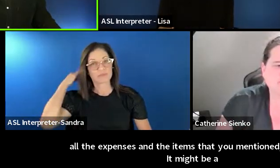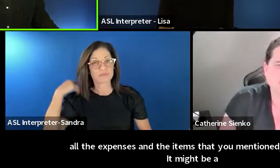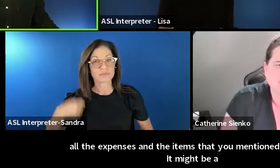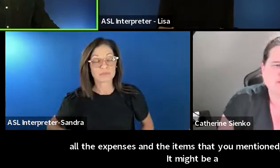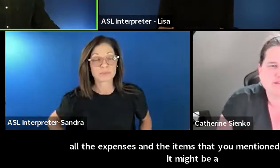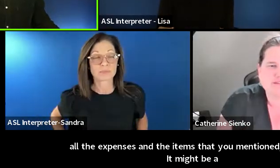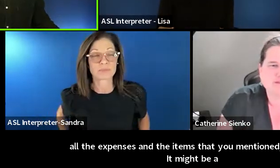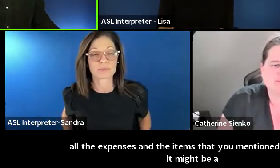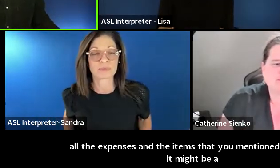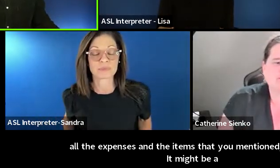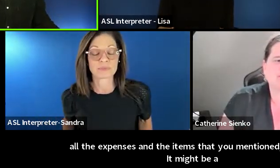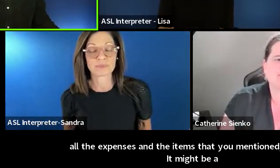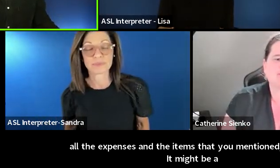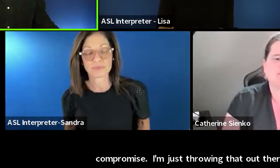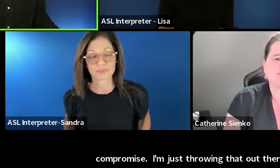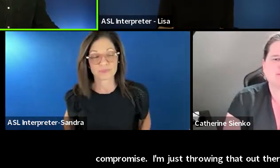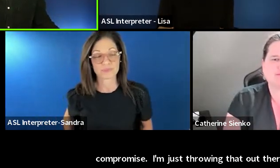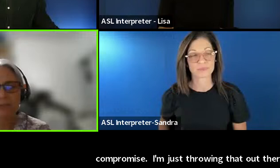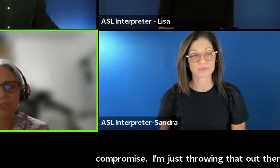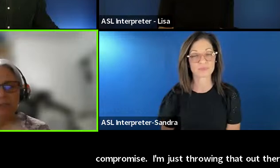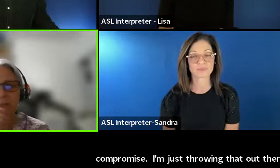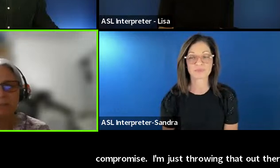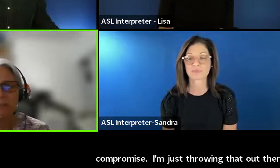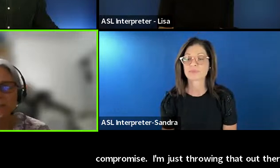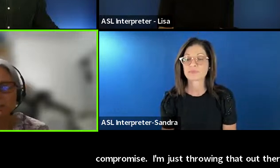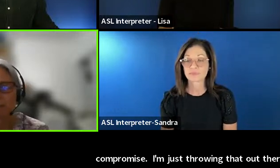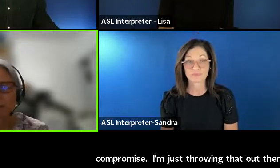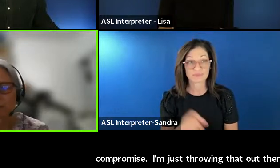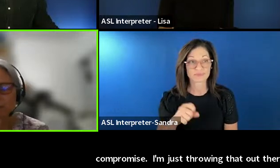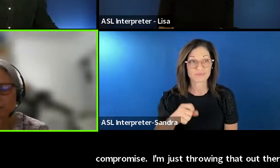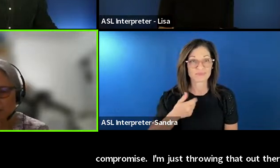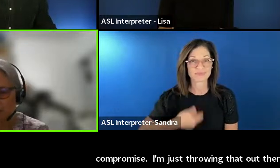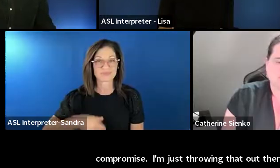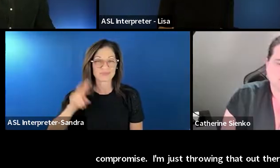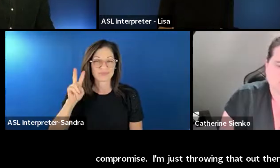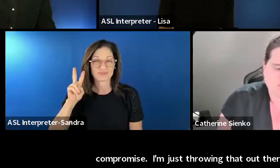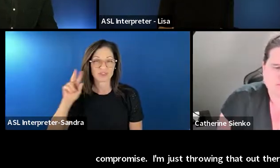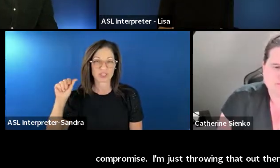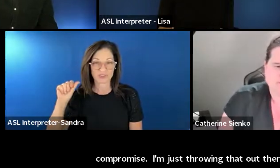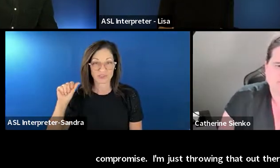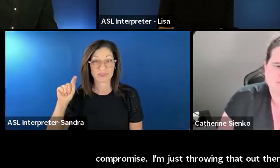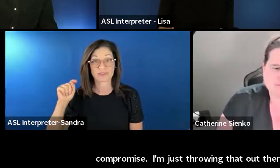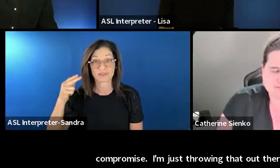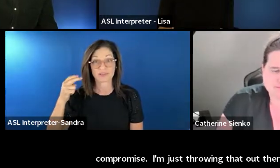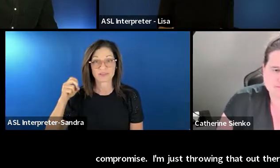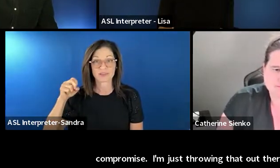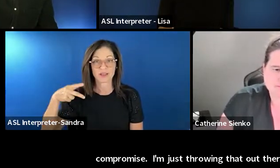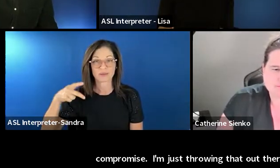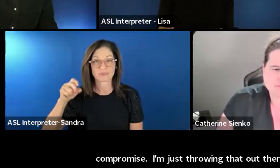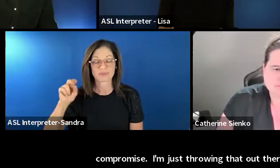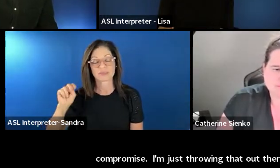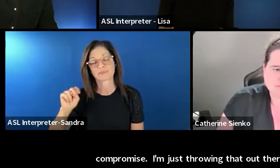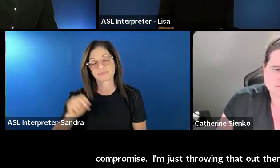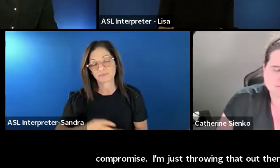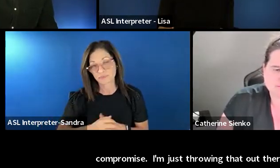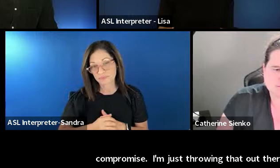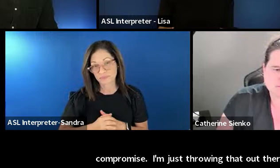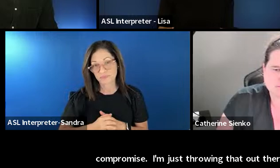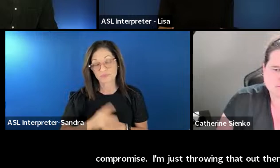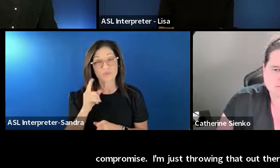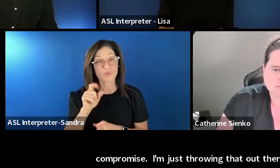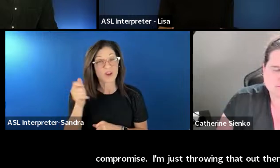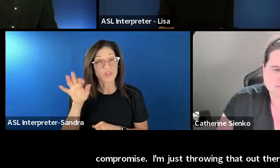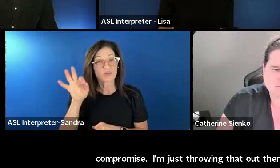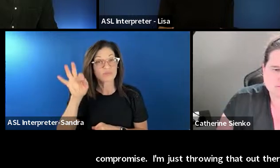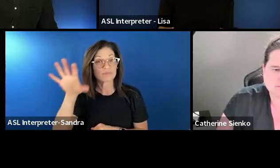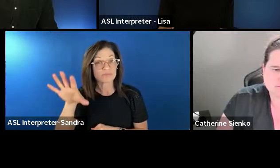Sherry. This is Virginia Thompson. another idea to throw out there, because I